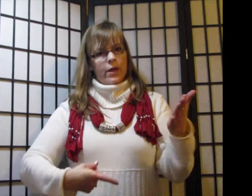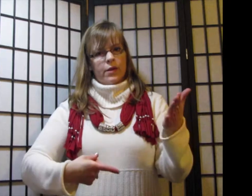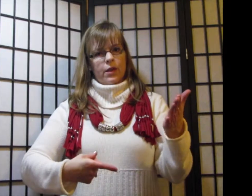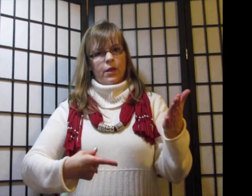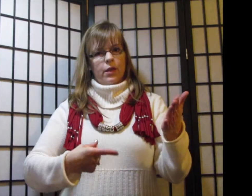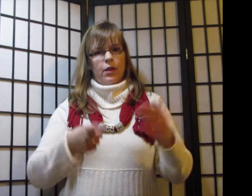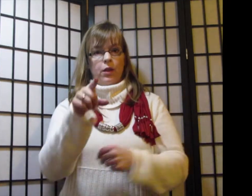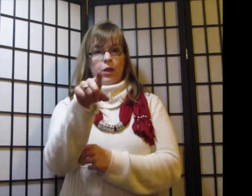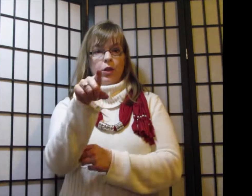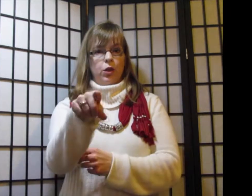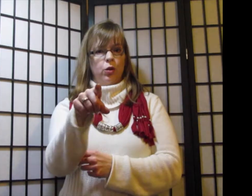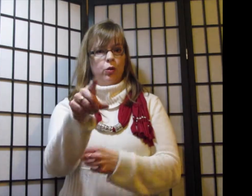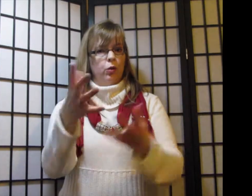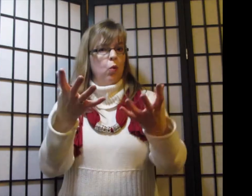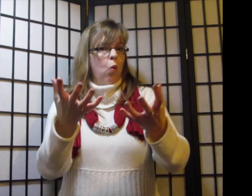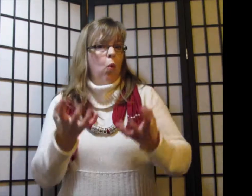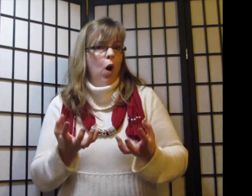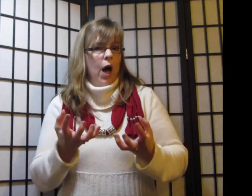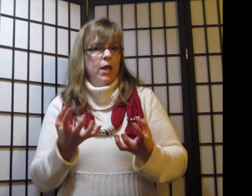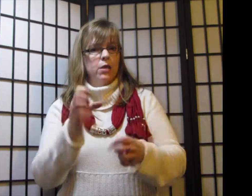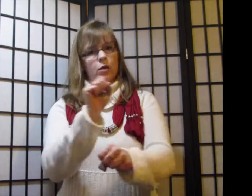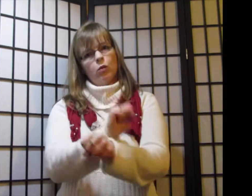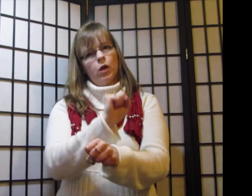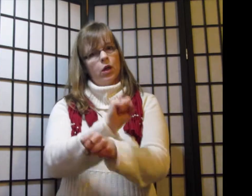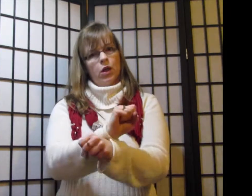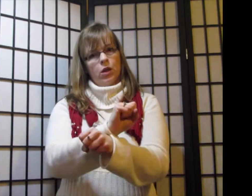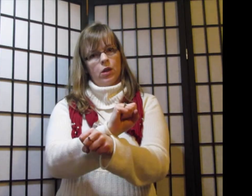What you want work.